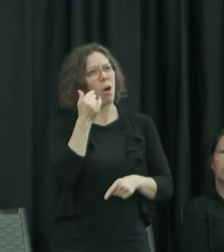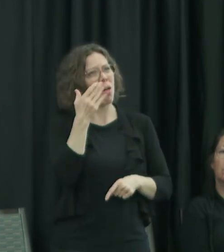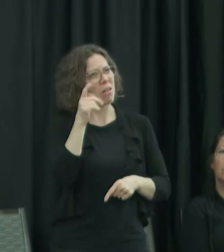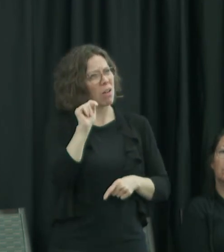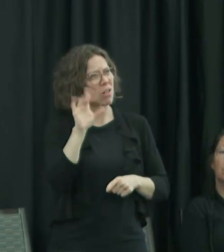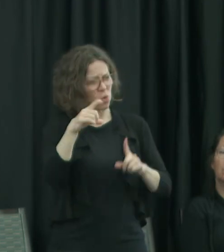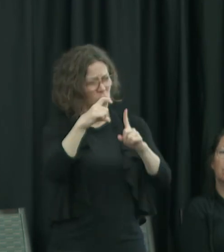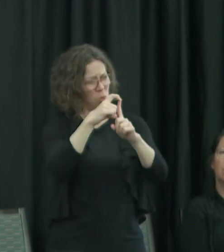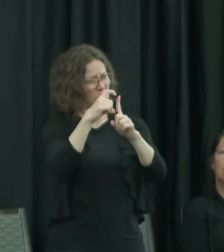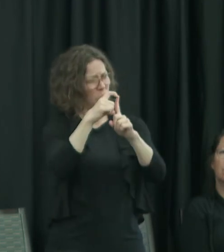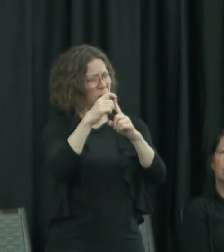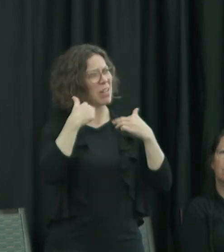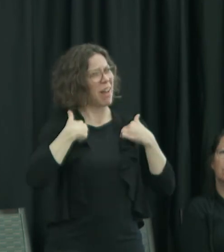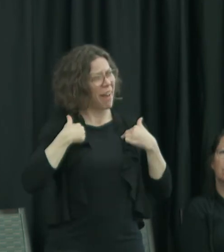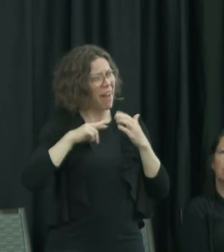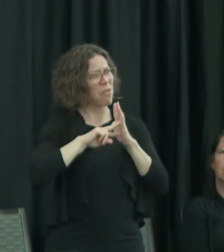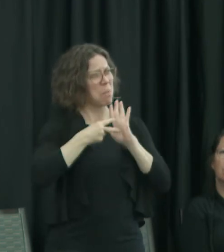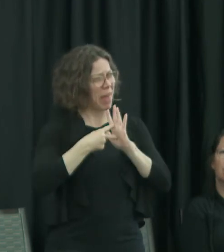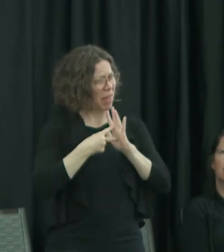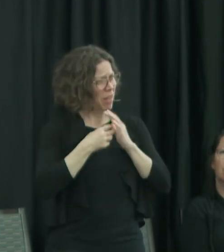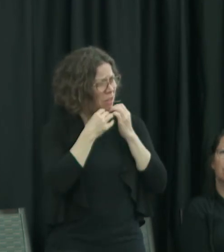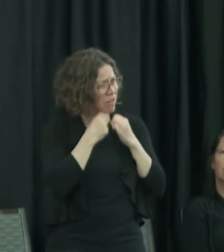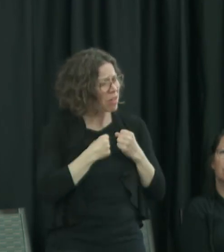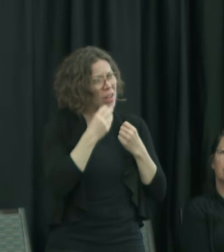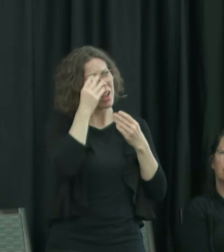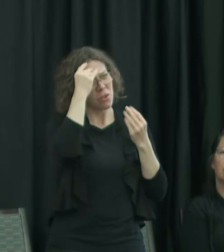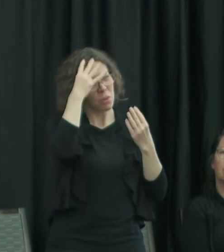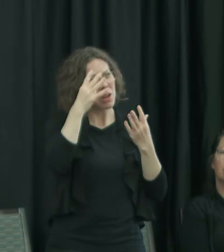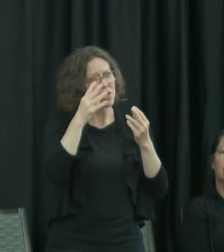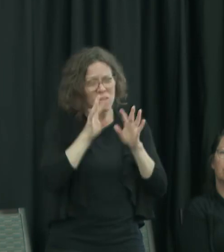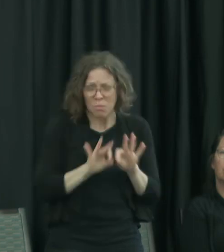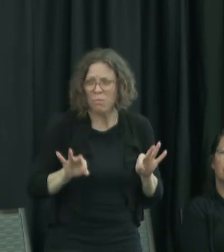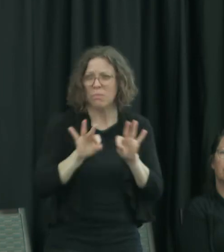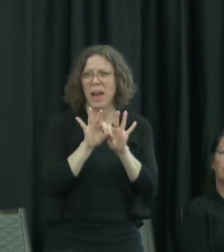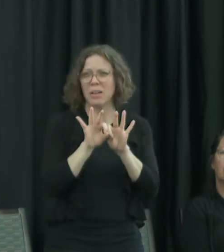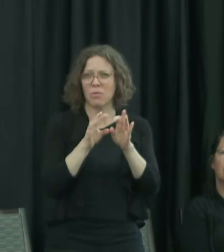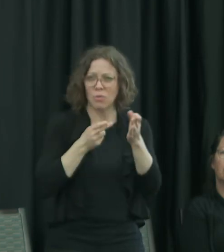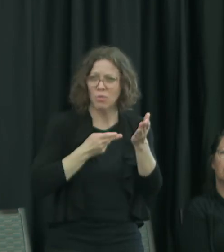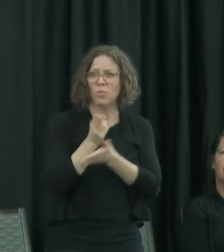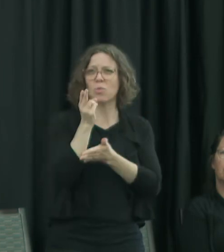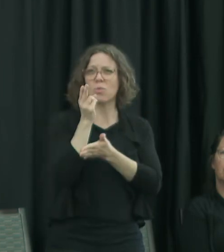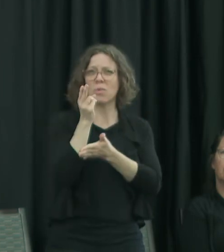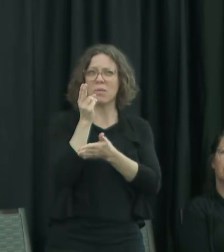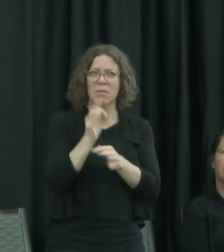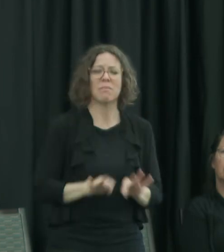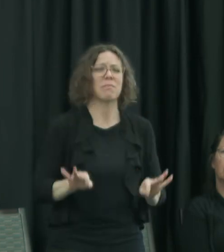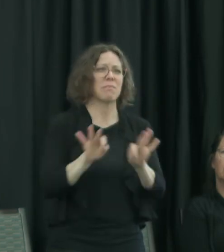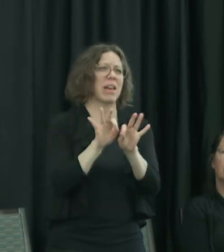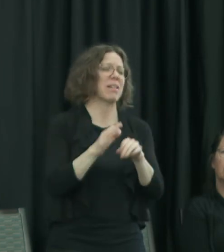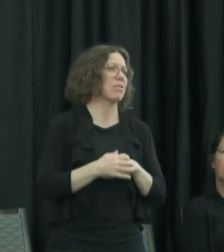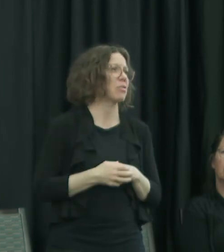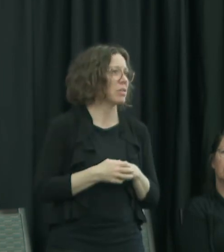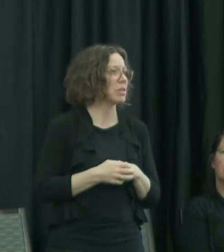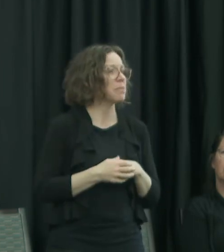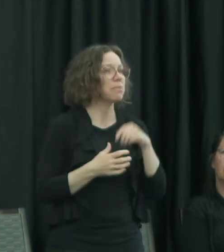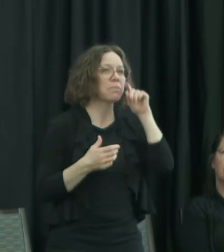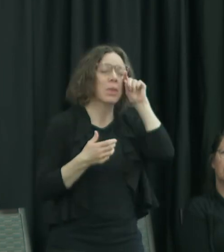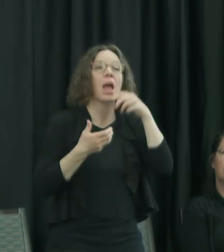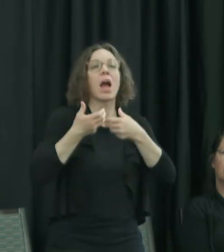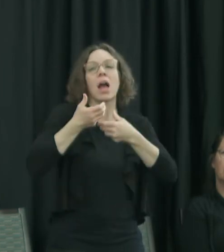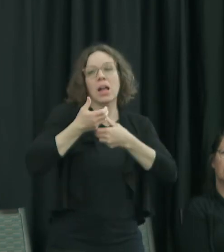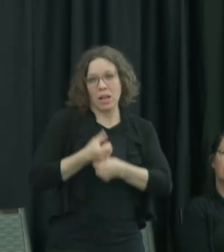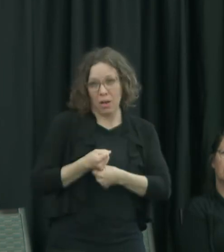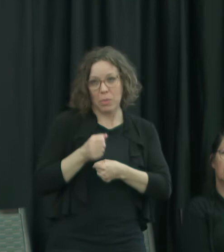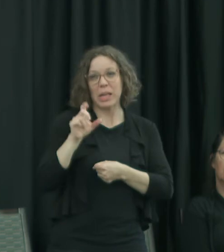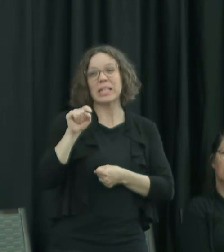matter, information matters, and the truth matters. I am confident that Stacy's